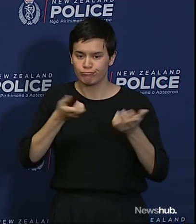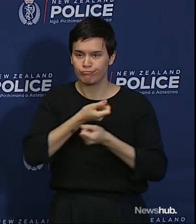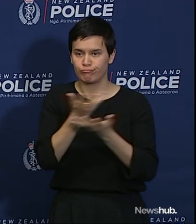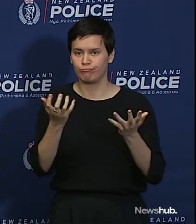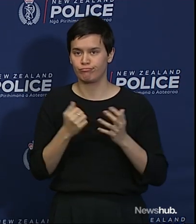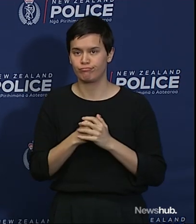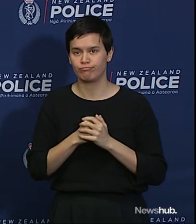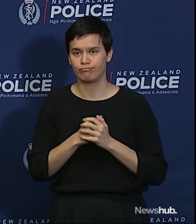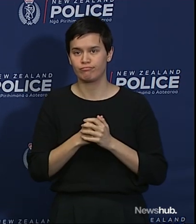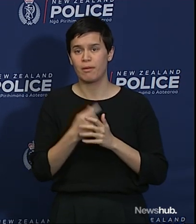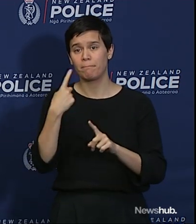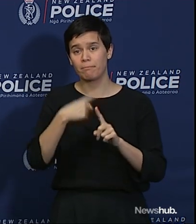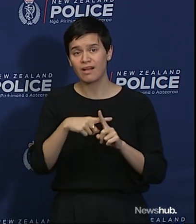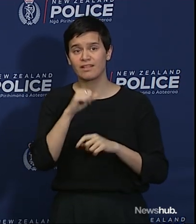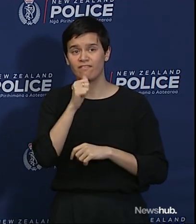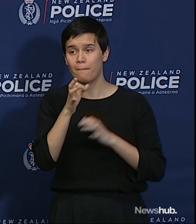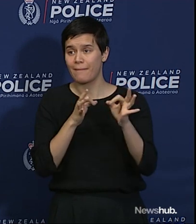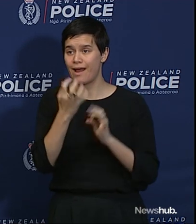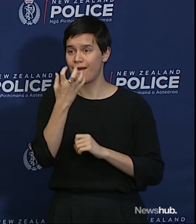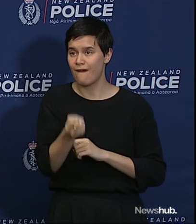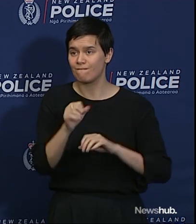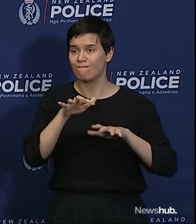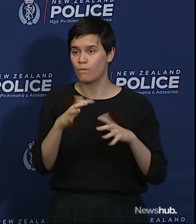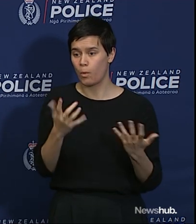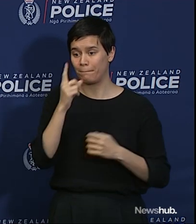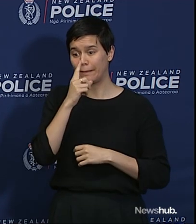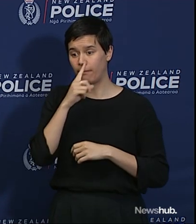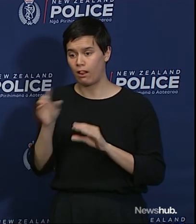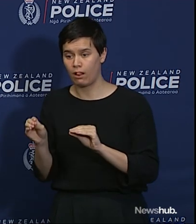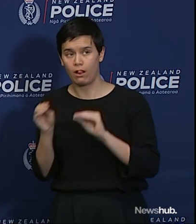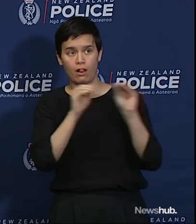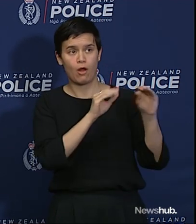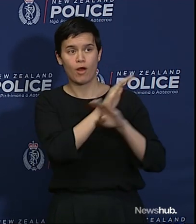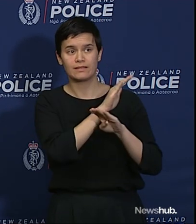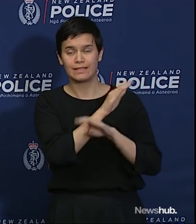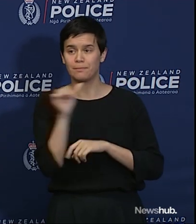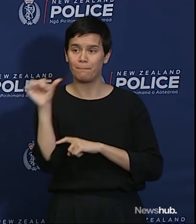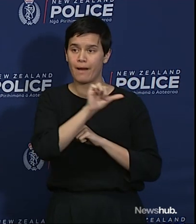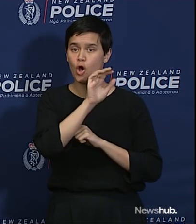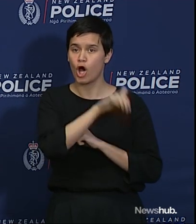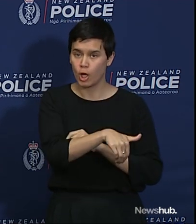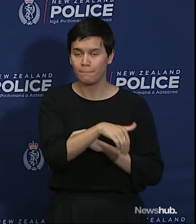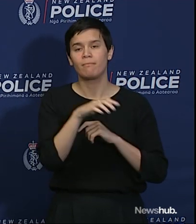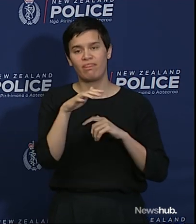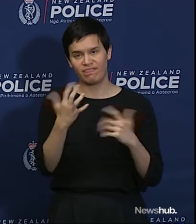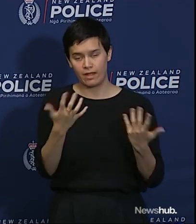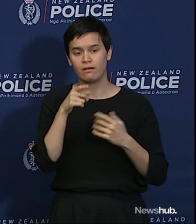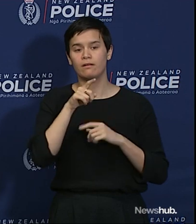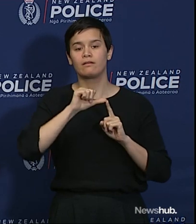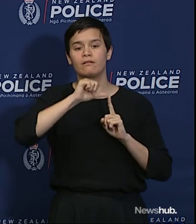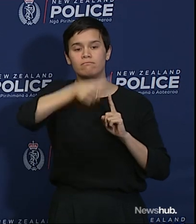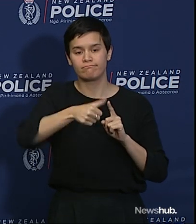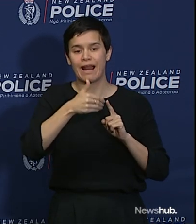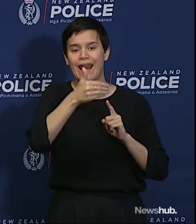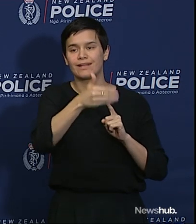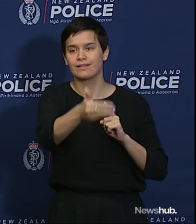around repatriation. Those conferences will be led out of Middlemore, but as I say, there is one at 5:30 today.